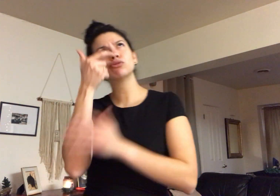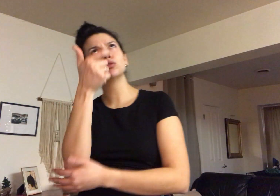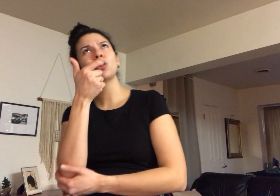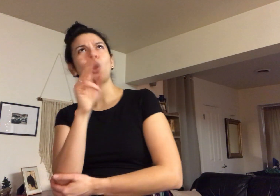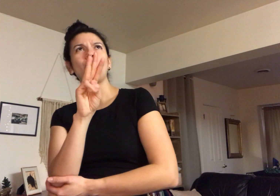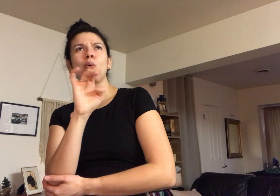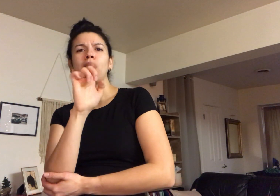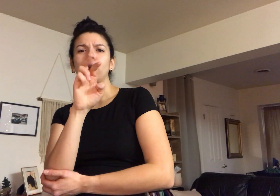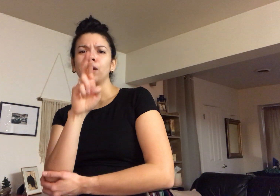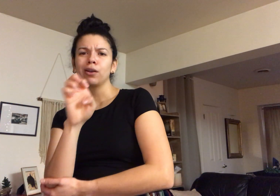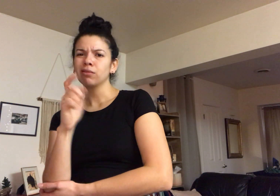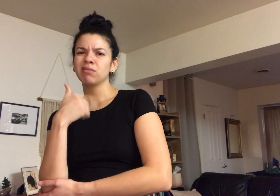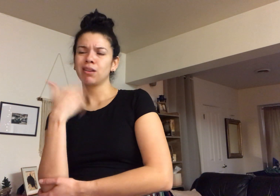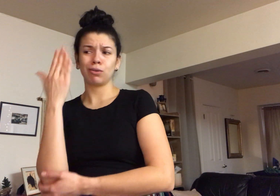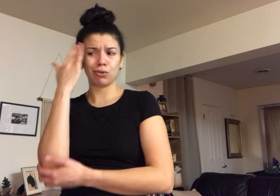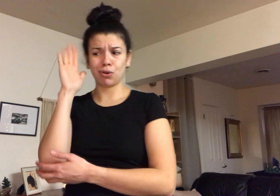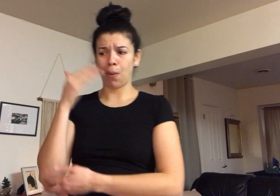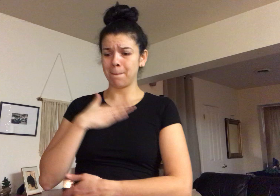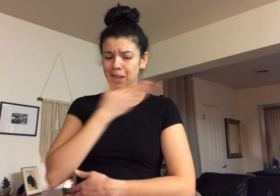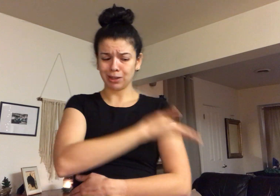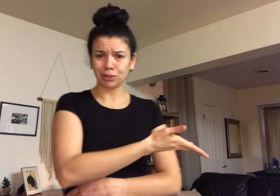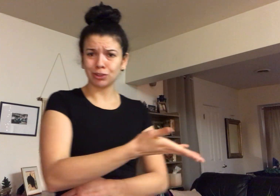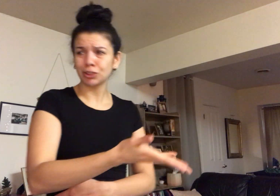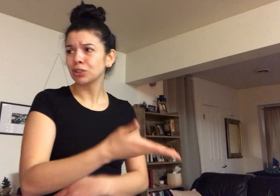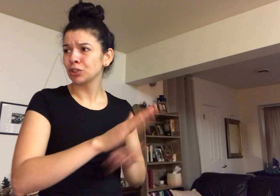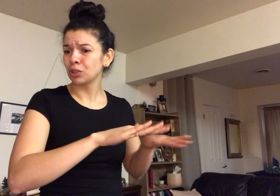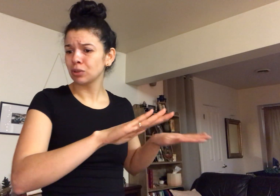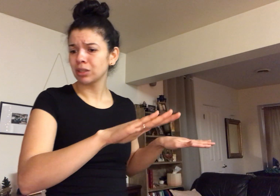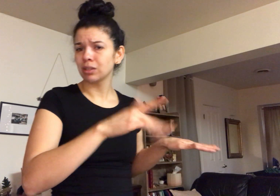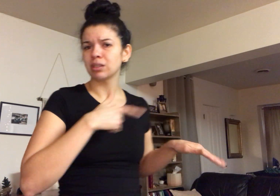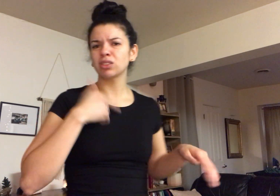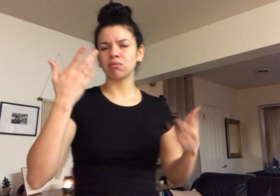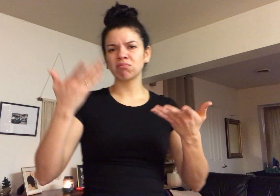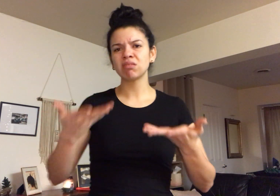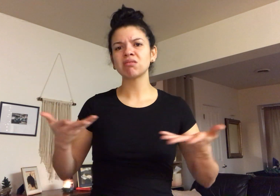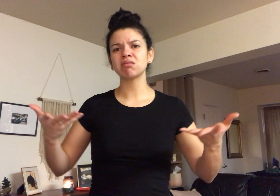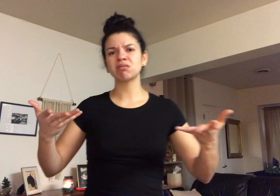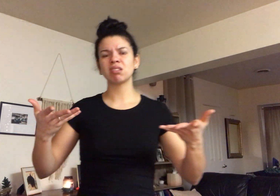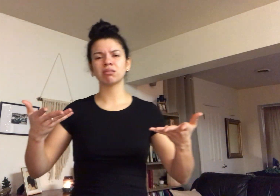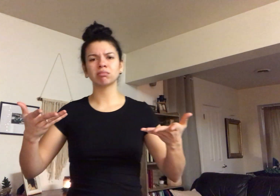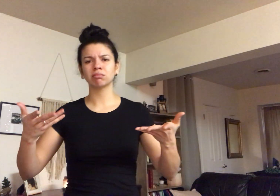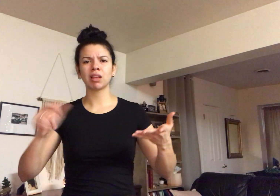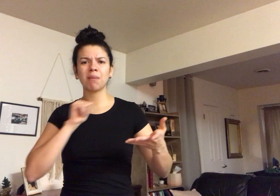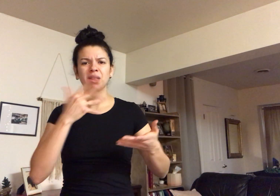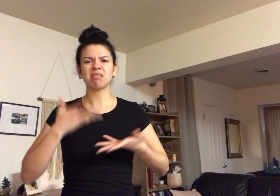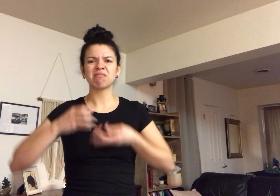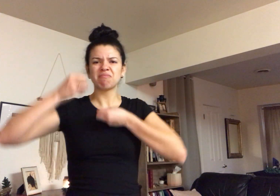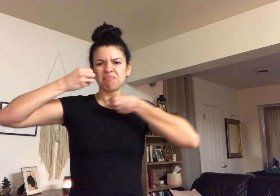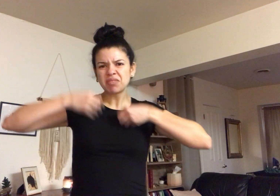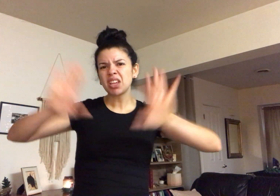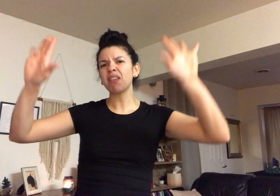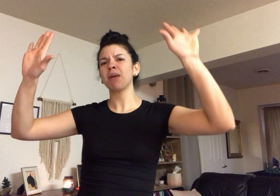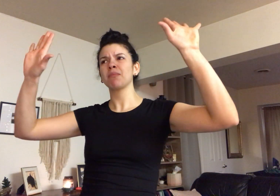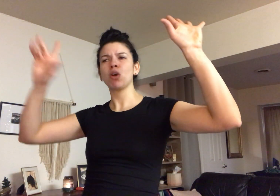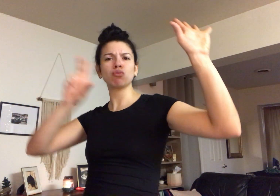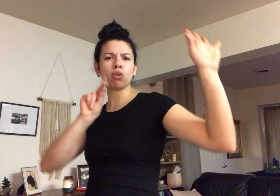year, instead of giving something up, I will live every day as if there were a microphone tucked under my tongue,